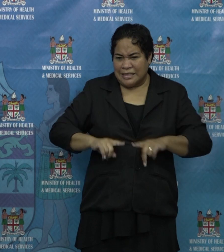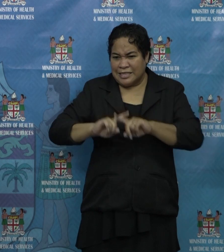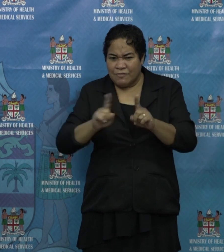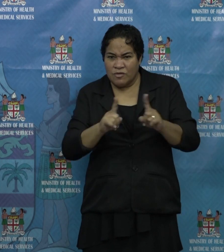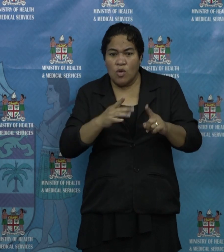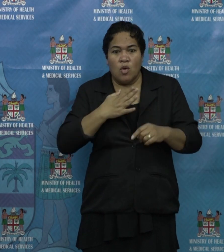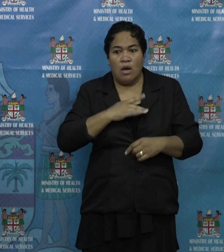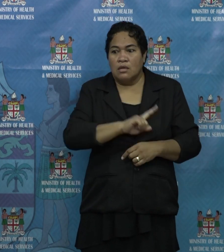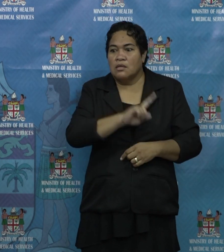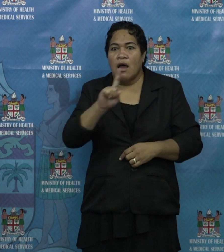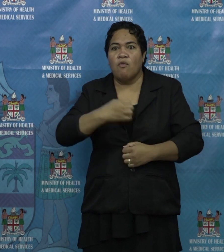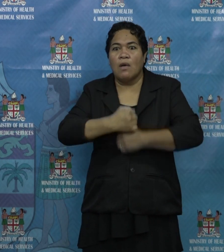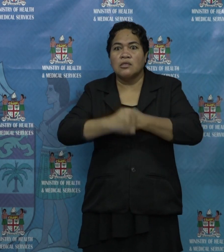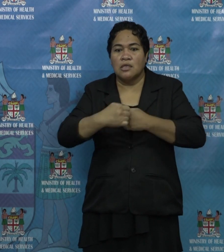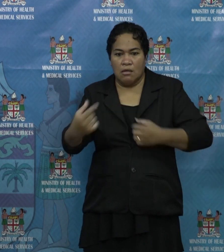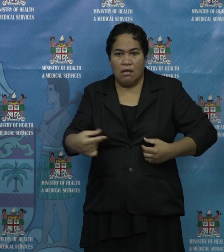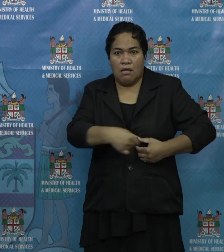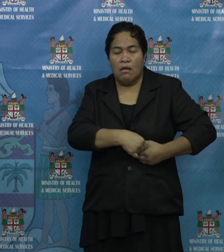to receive life-sustaining treatment.